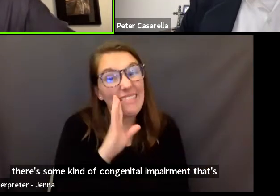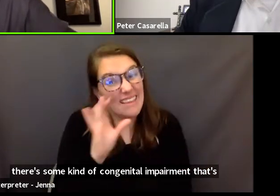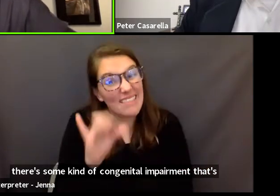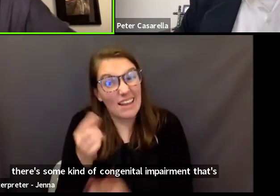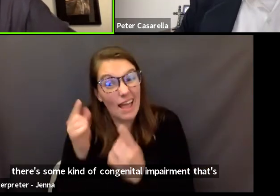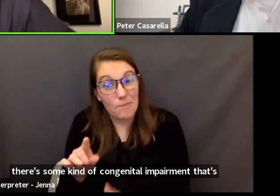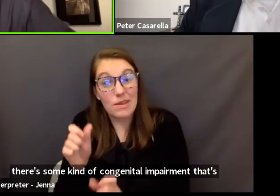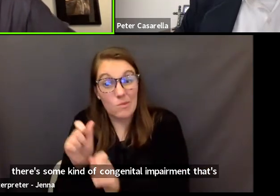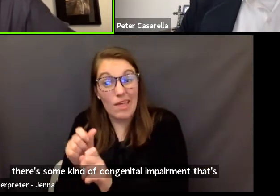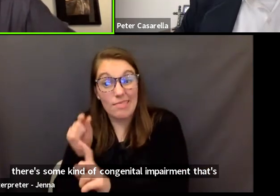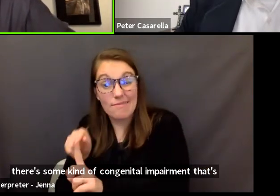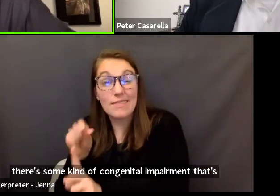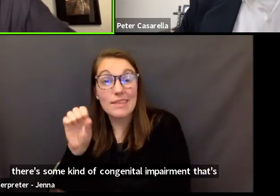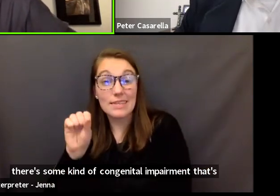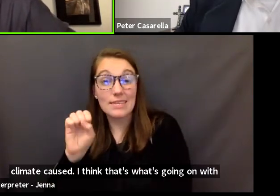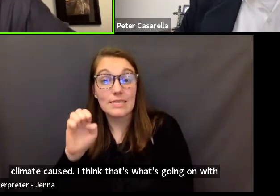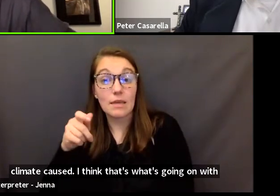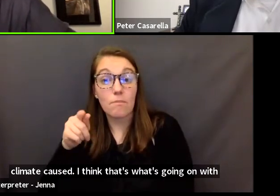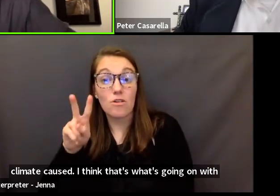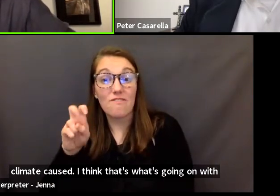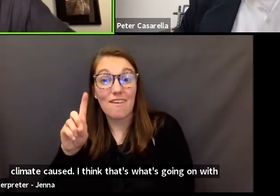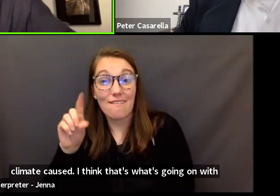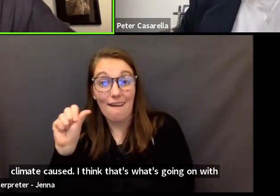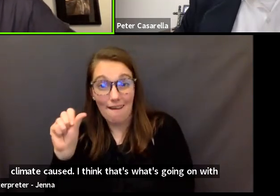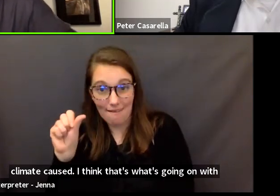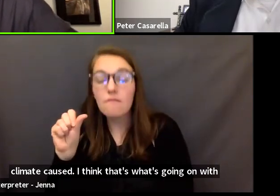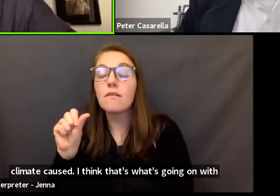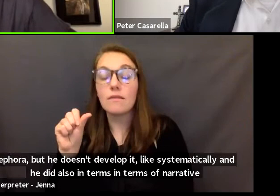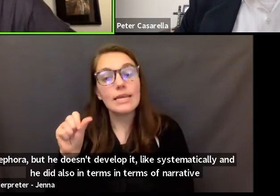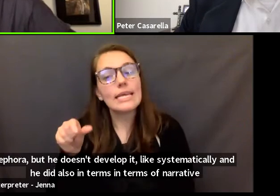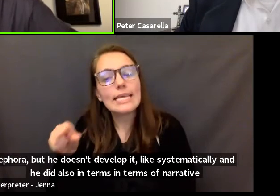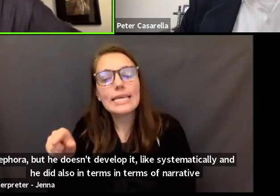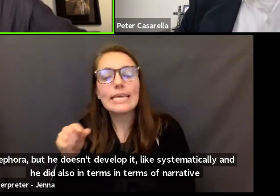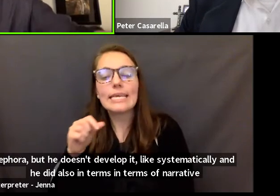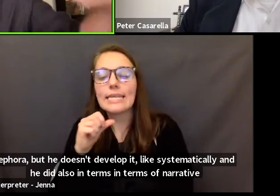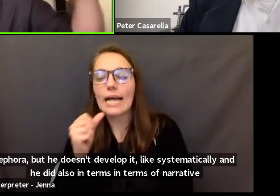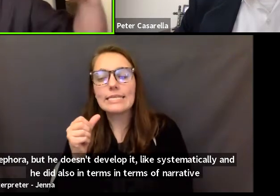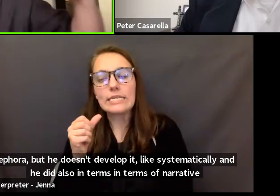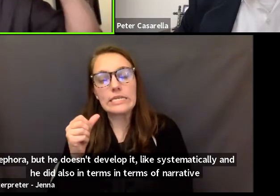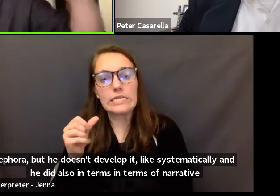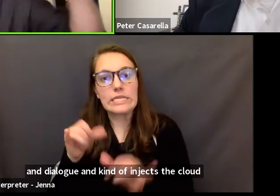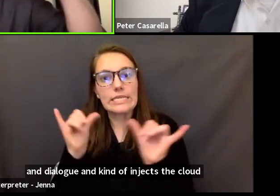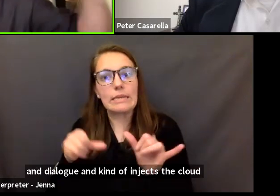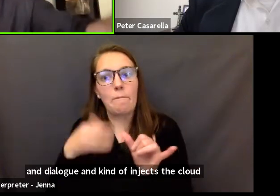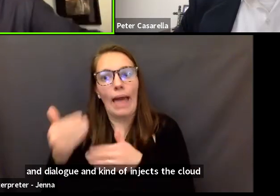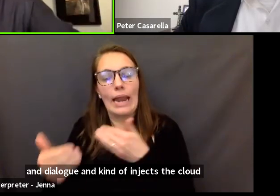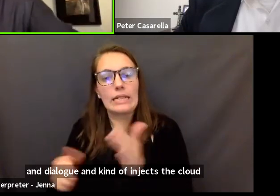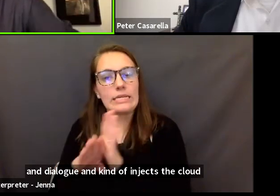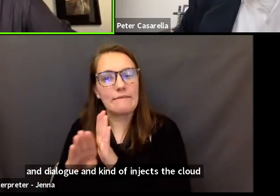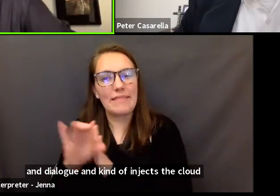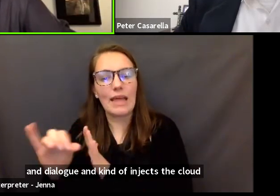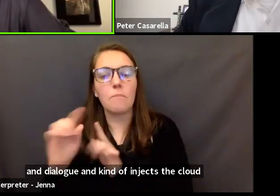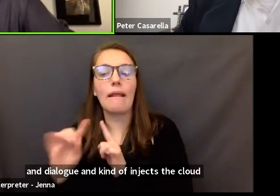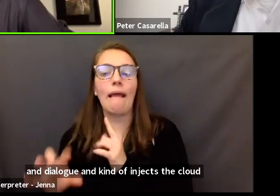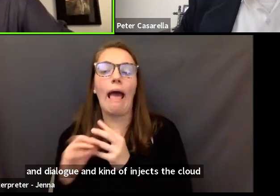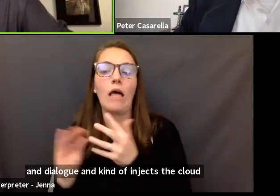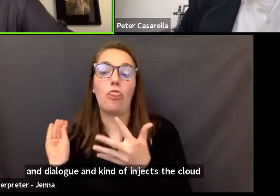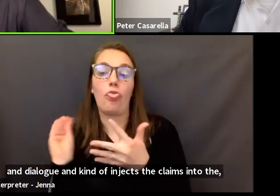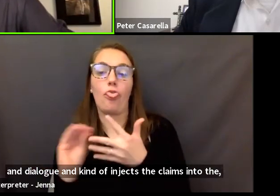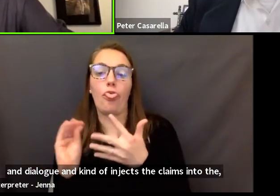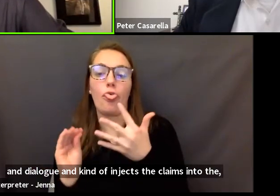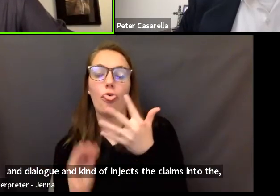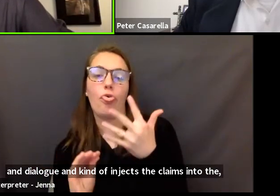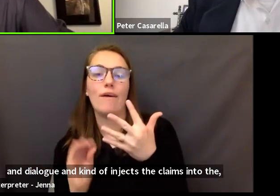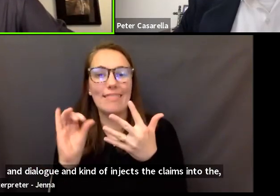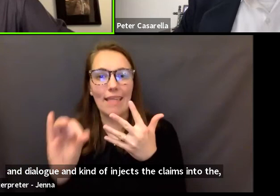mean, he develops in terms of narrative and dialogue and kind of injects the claims into the conversation between the handful